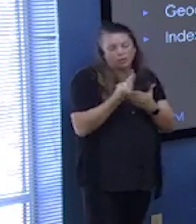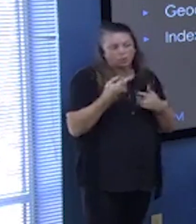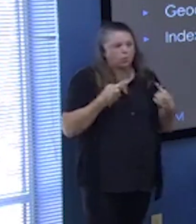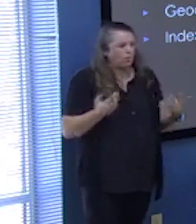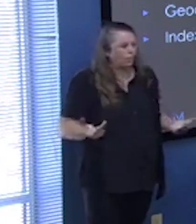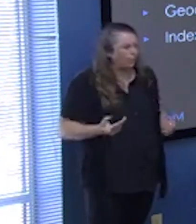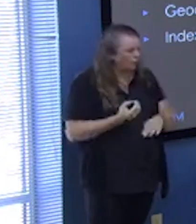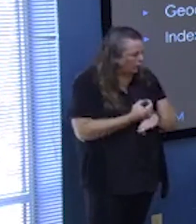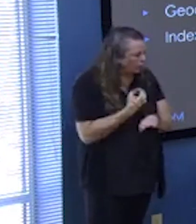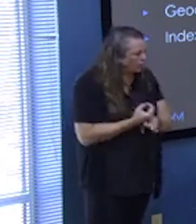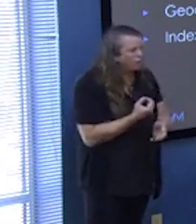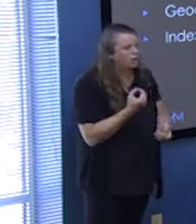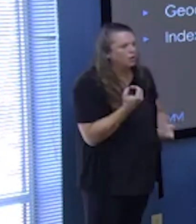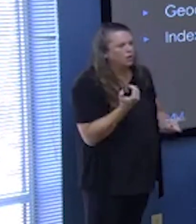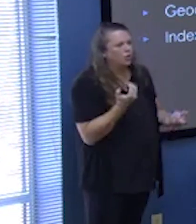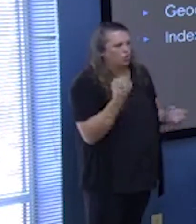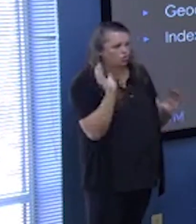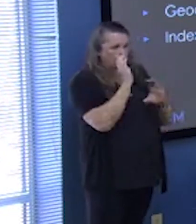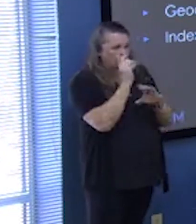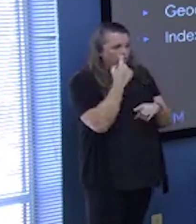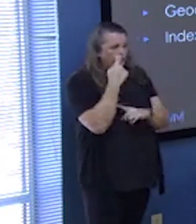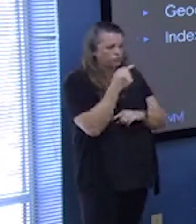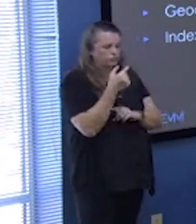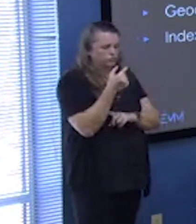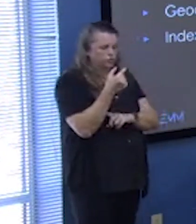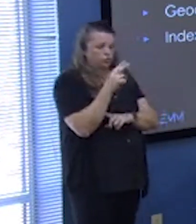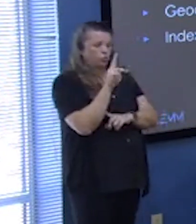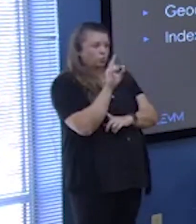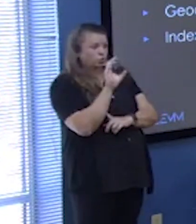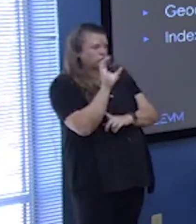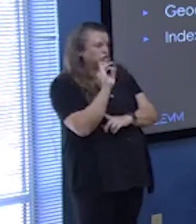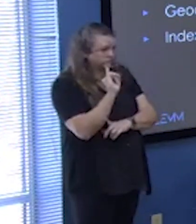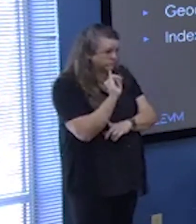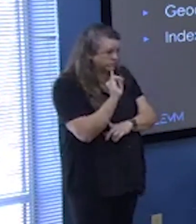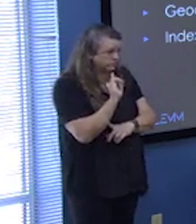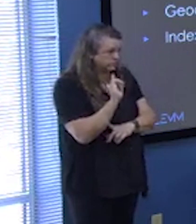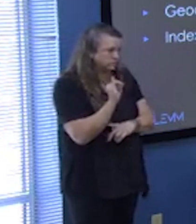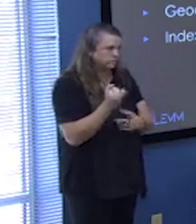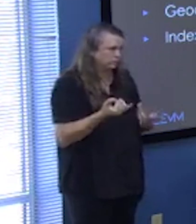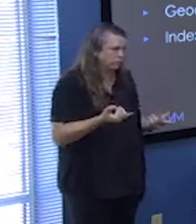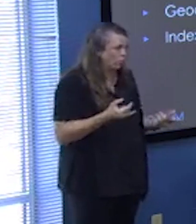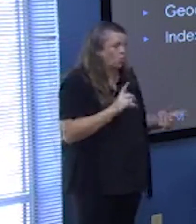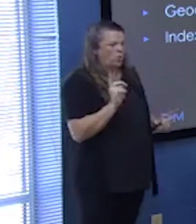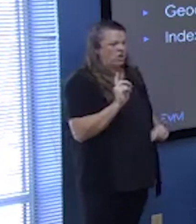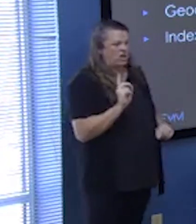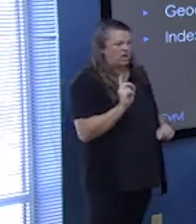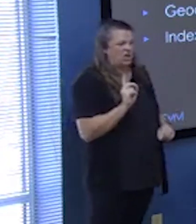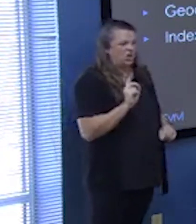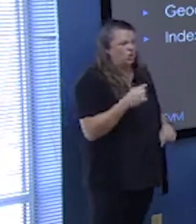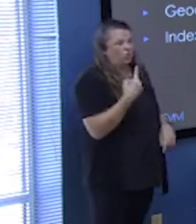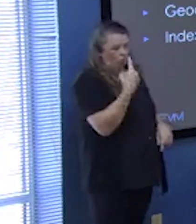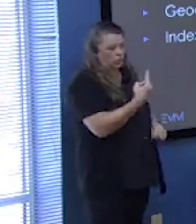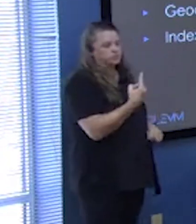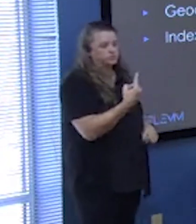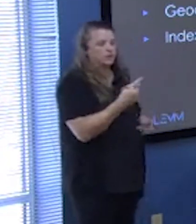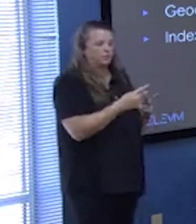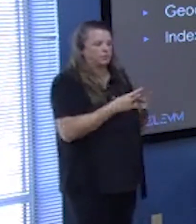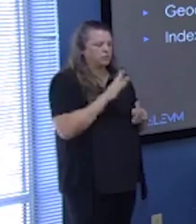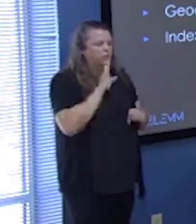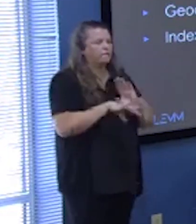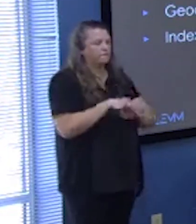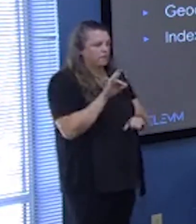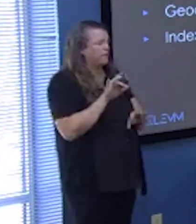Ocala and they look, they search the word Gucci, well, I promise you there's only one place they're going to find, and that's the Wardrobe Exchange,